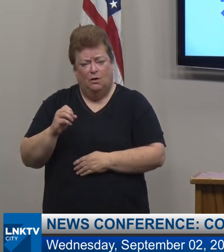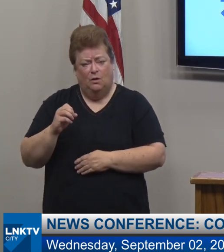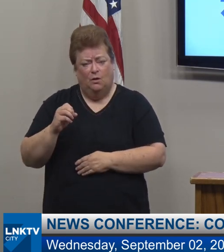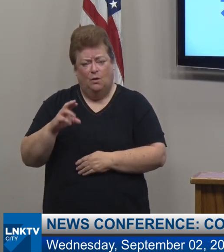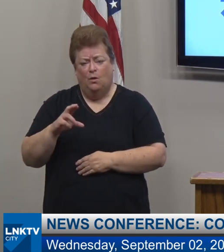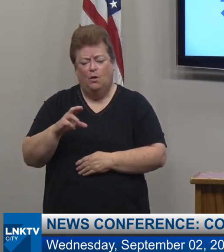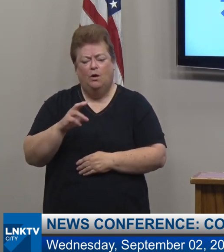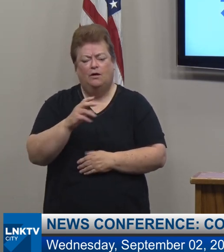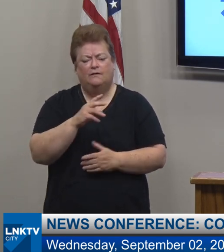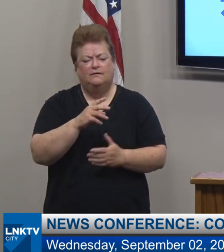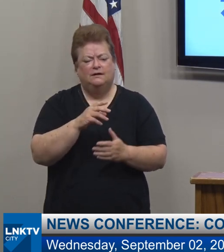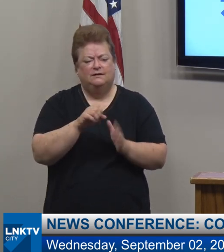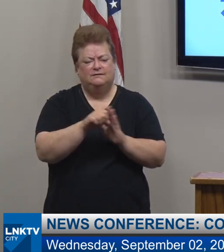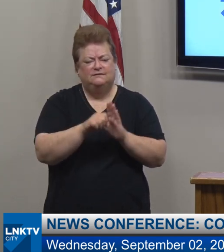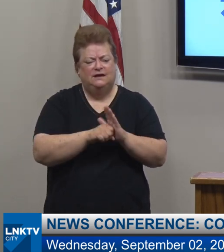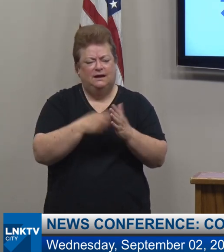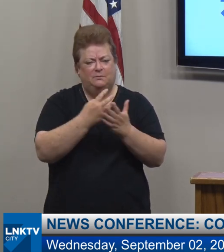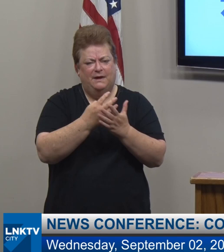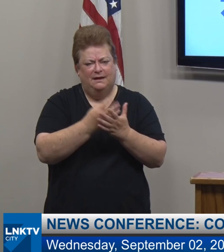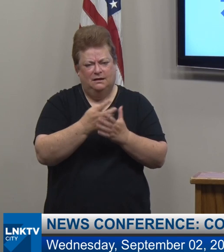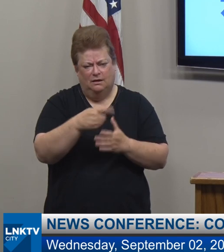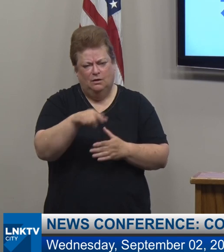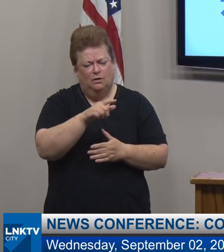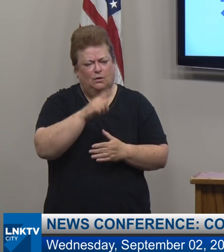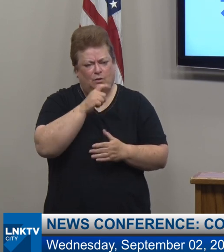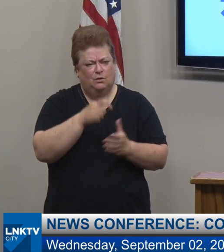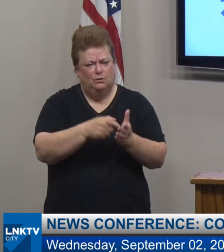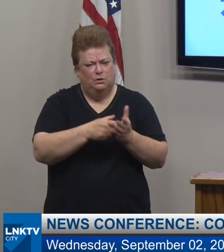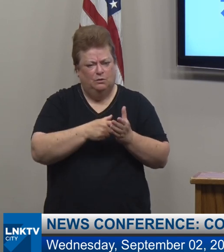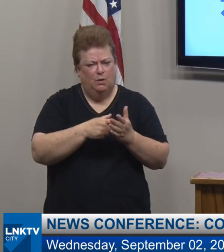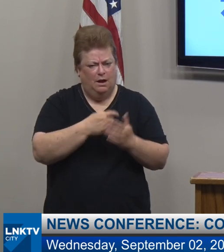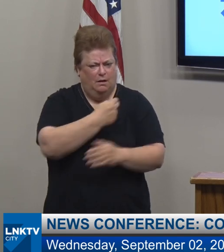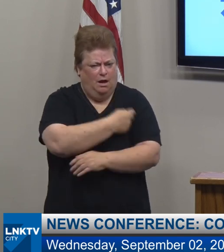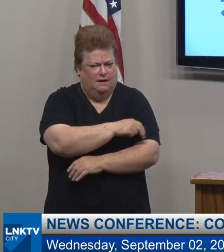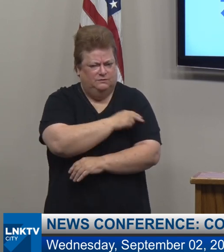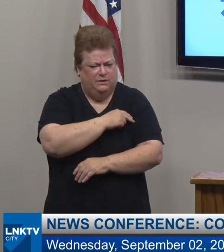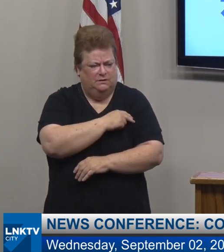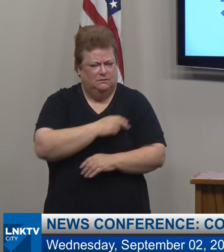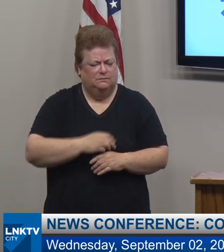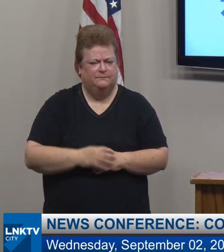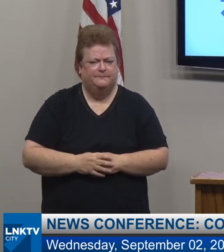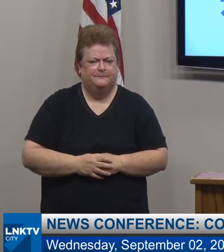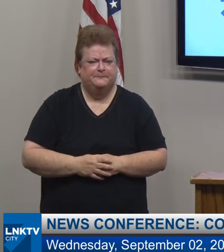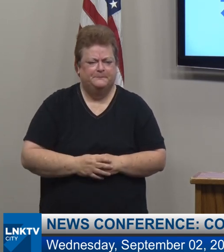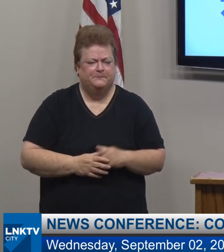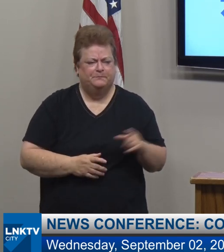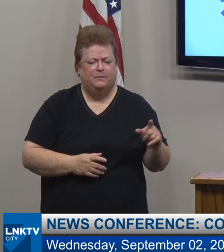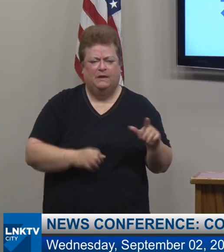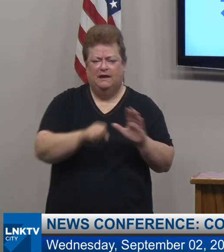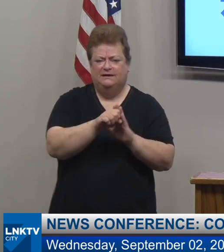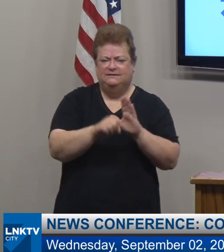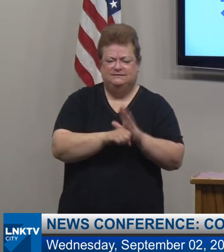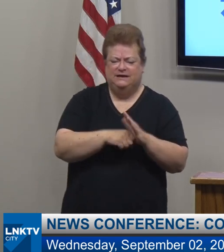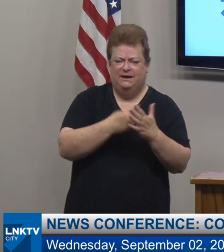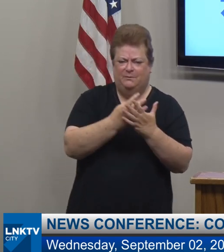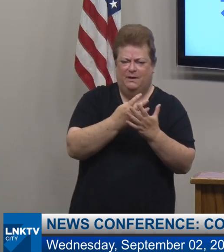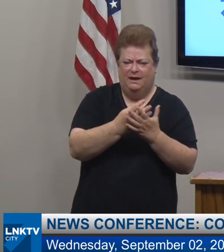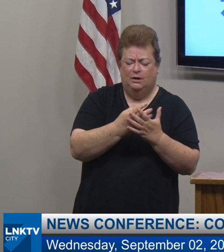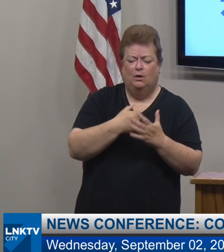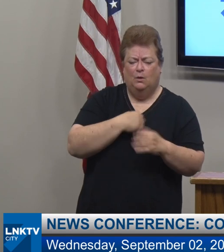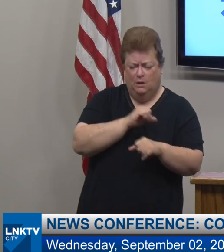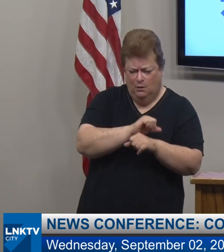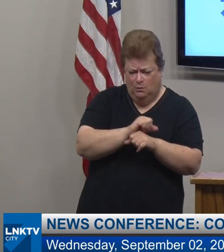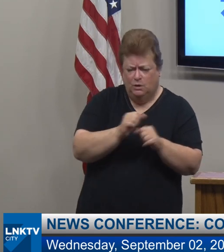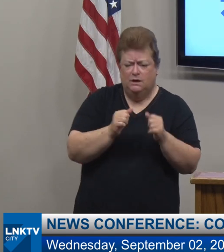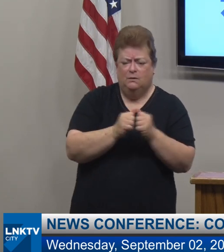state Penn inmates that have required hospitalization? You know, I can't, the state Penn, we work closely